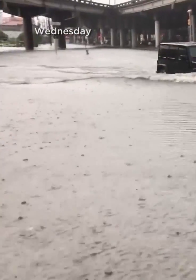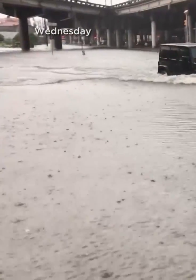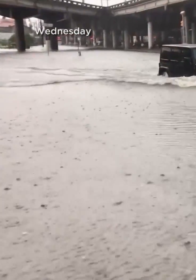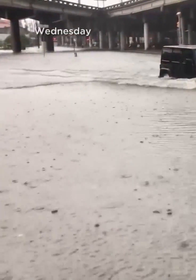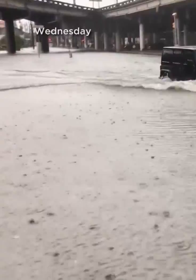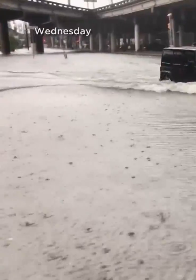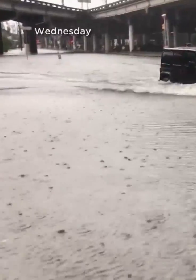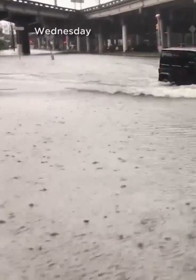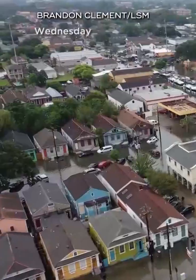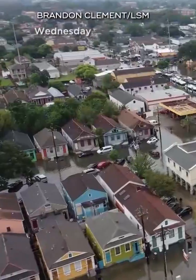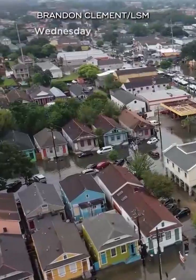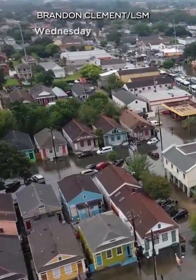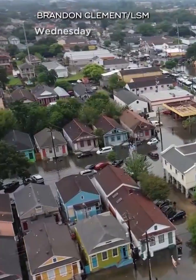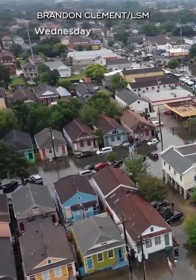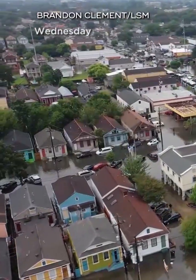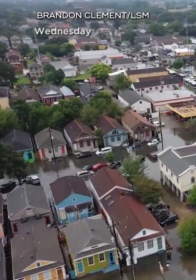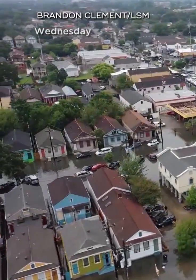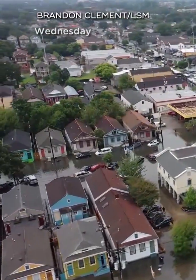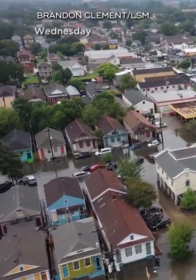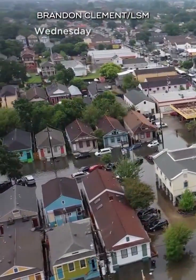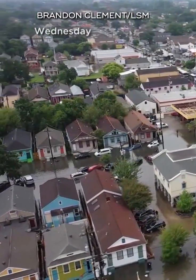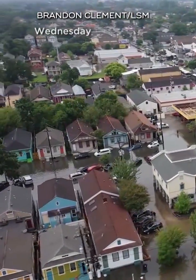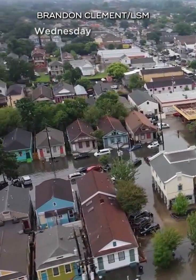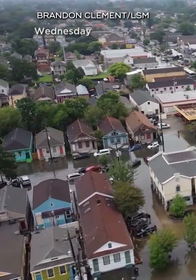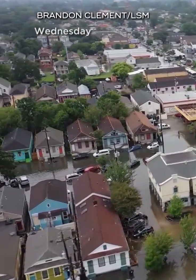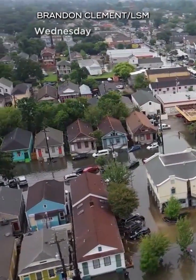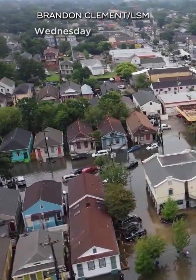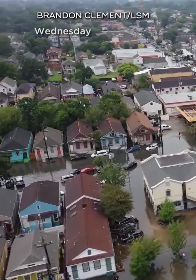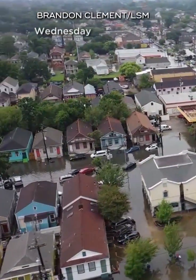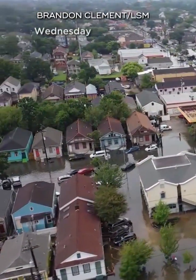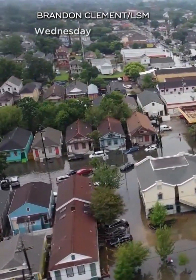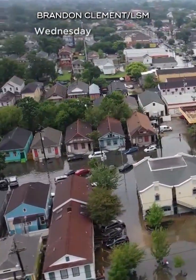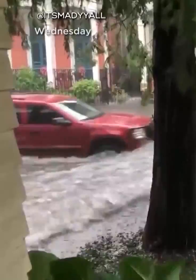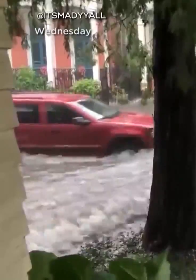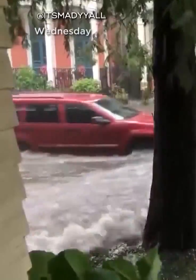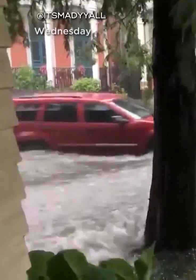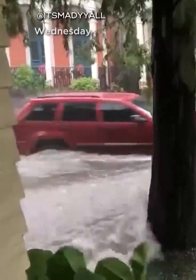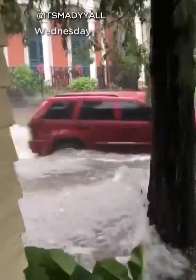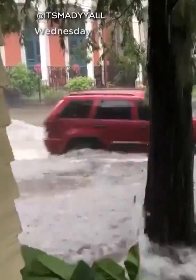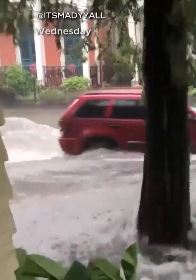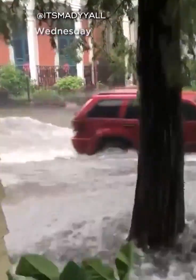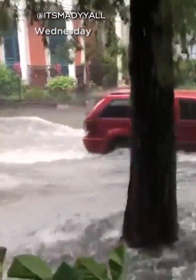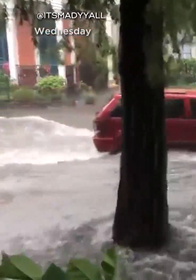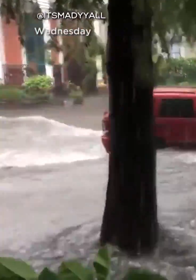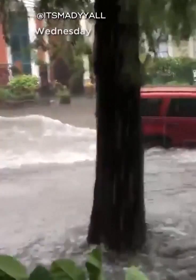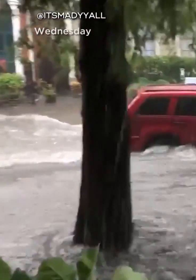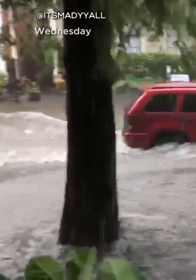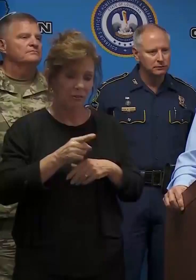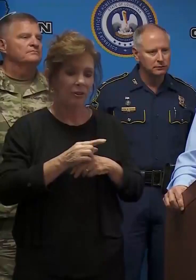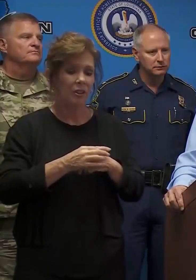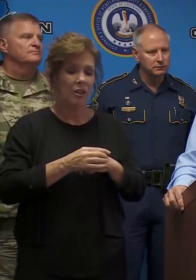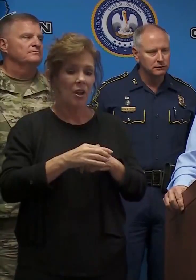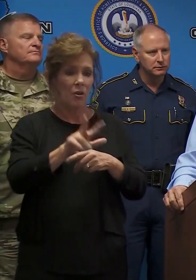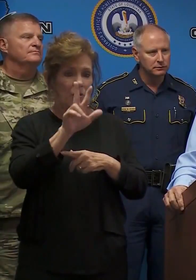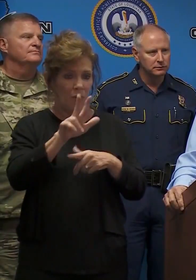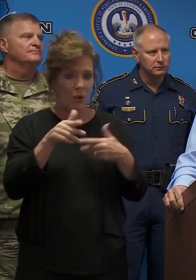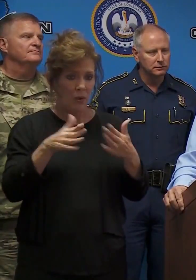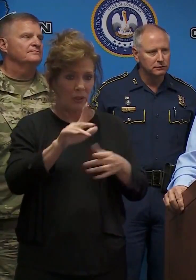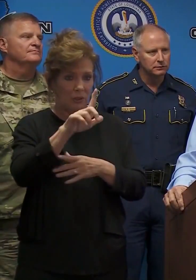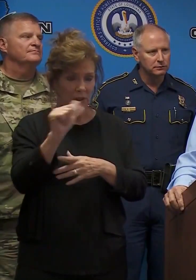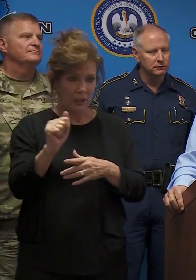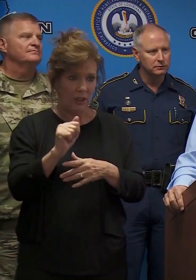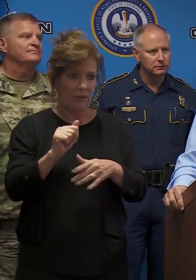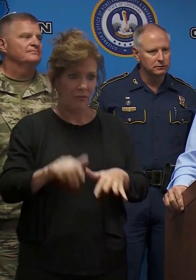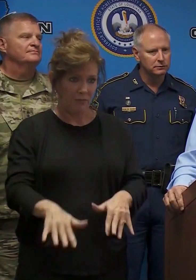water to the area. As much as 25 inches of rain could fall in some places. There are three ways Louisiana floods: